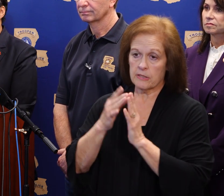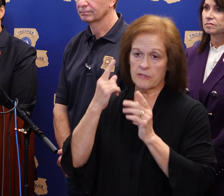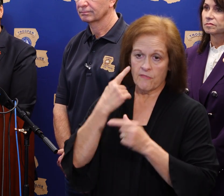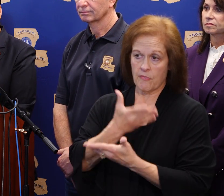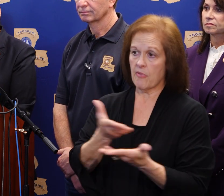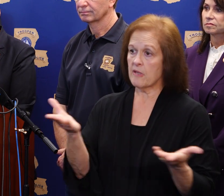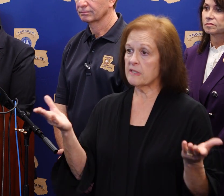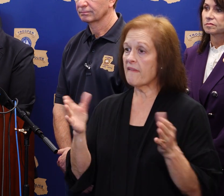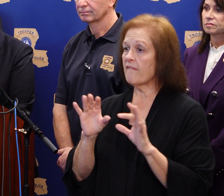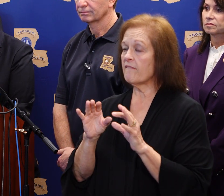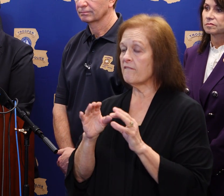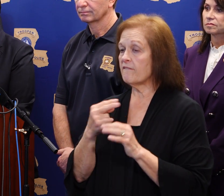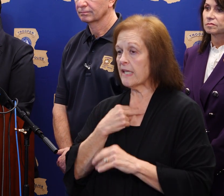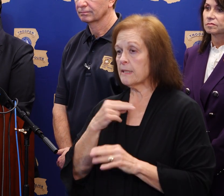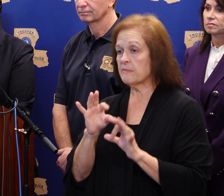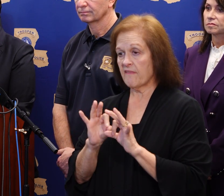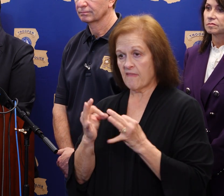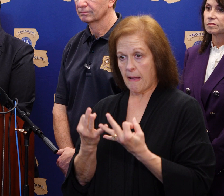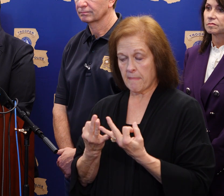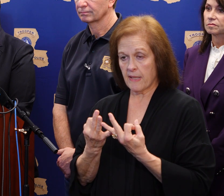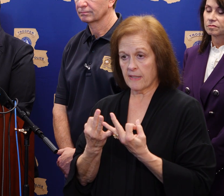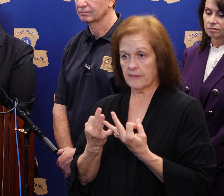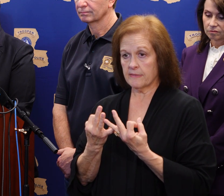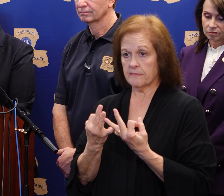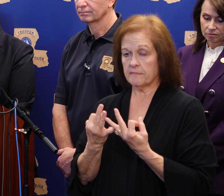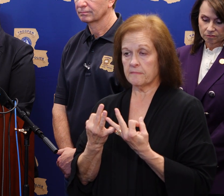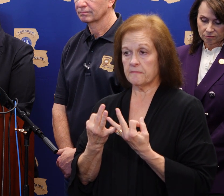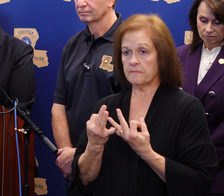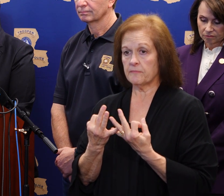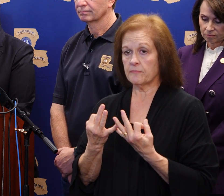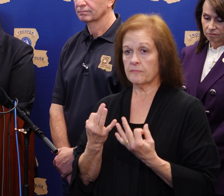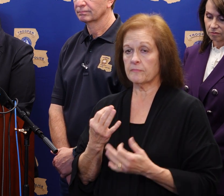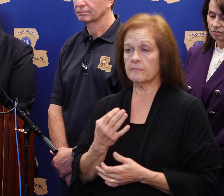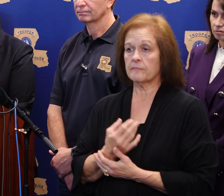the victims' families, and